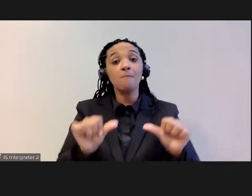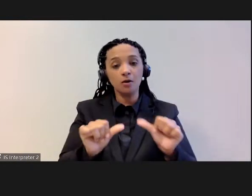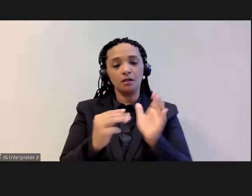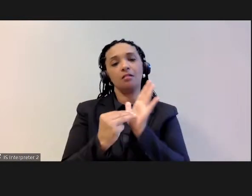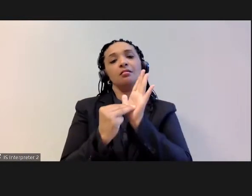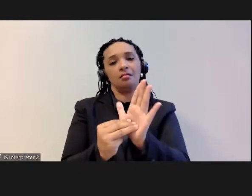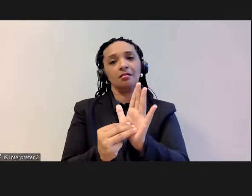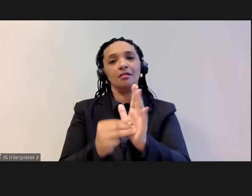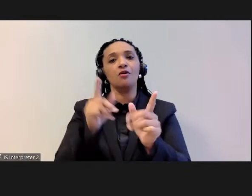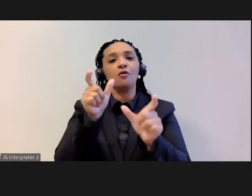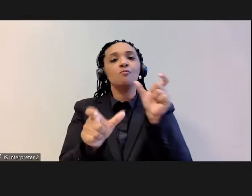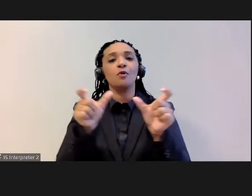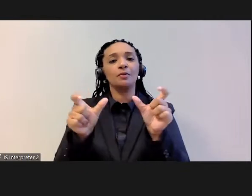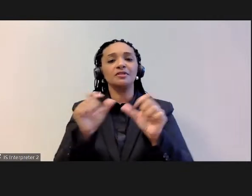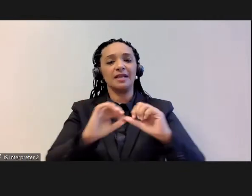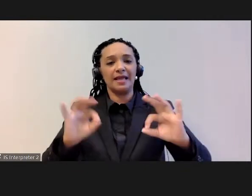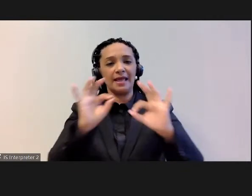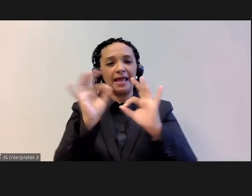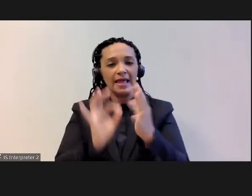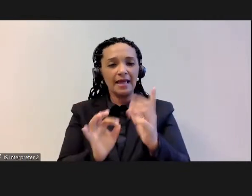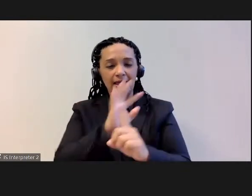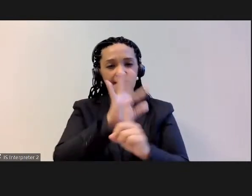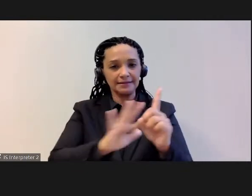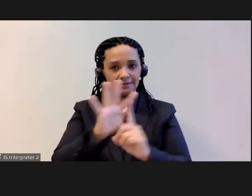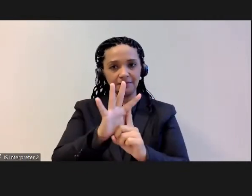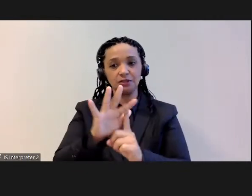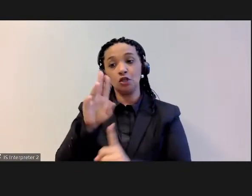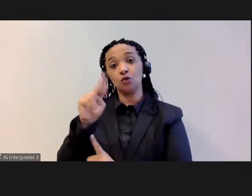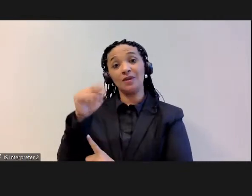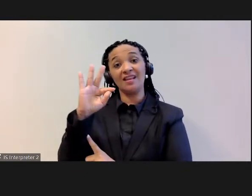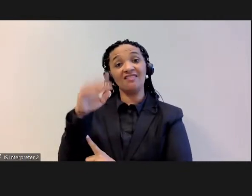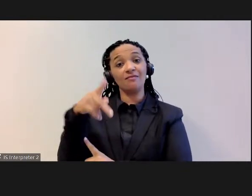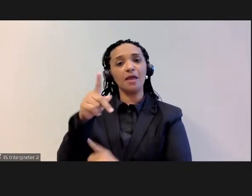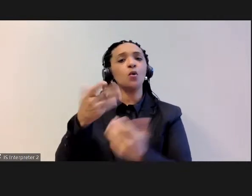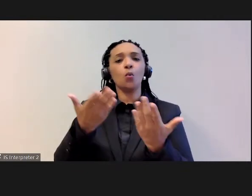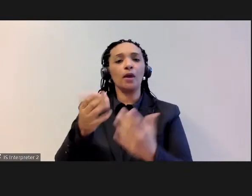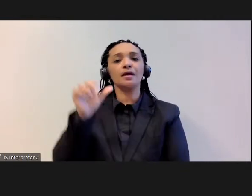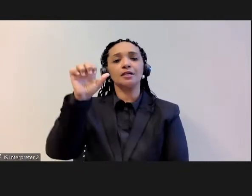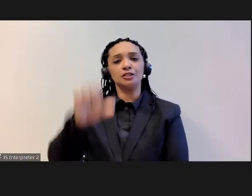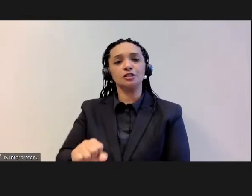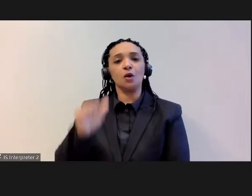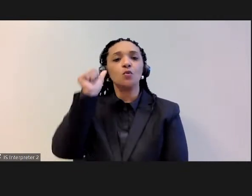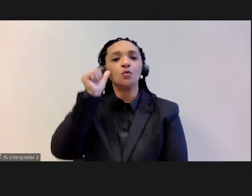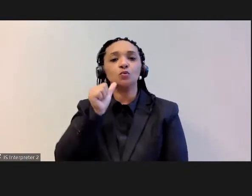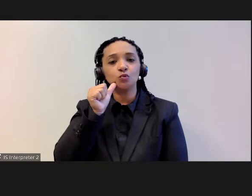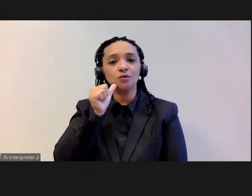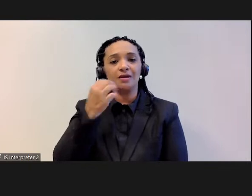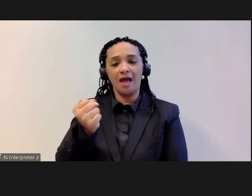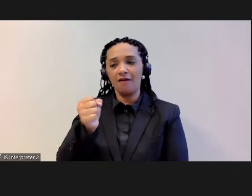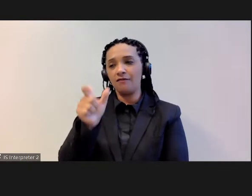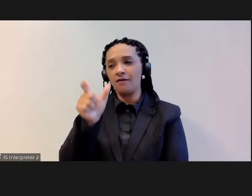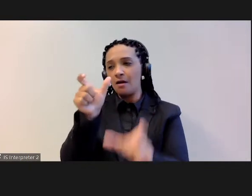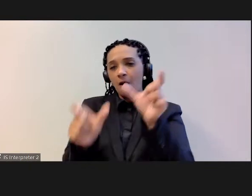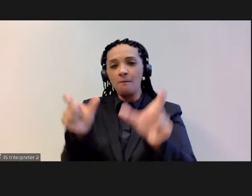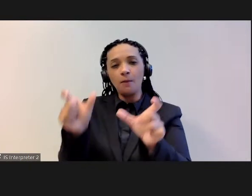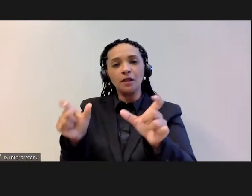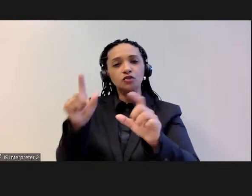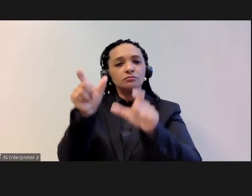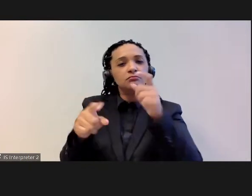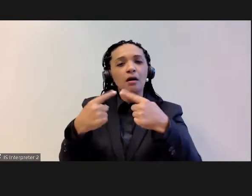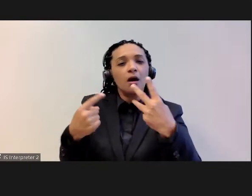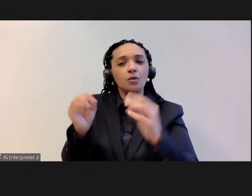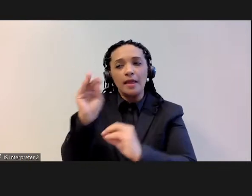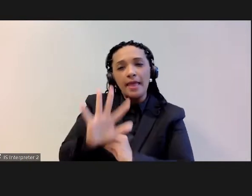actually, UNFPA is currently supporting that in South Sudan, where they're using modeled population estimates. So just to show that even in